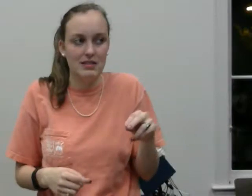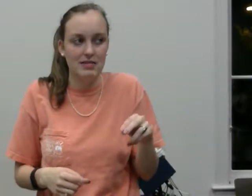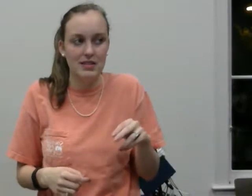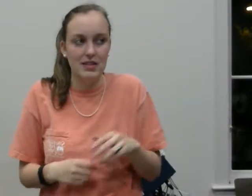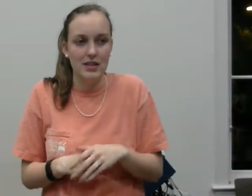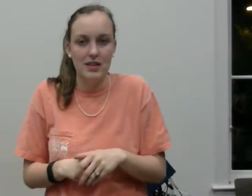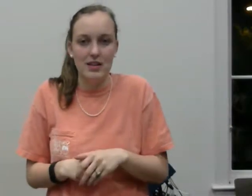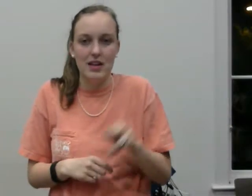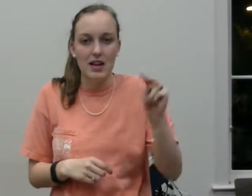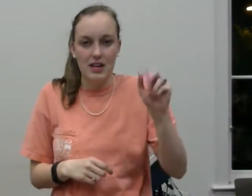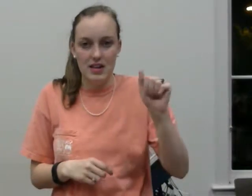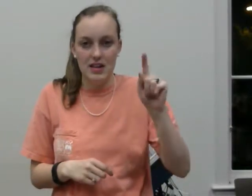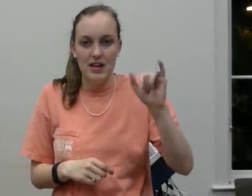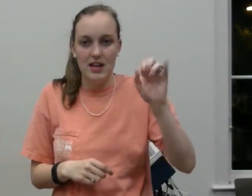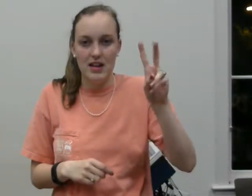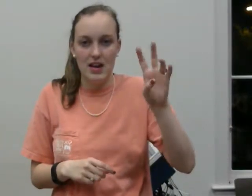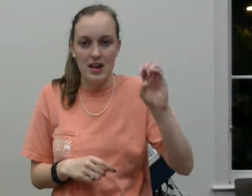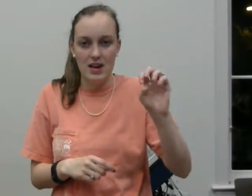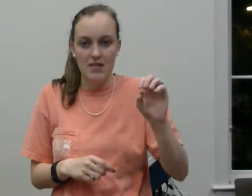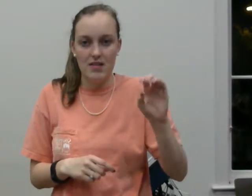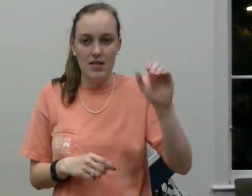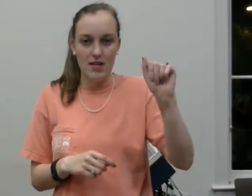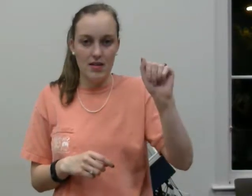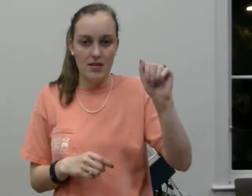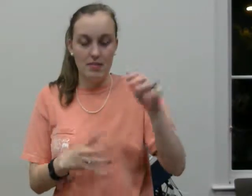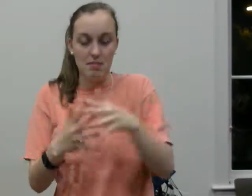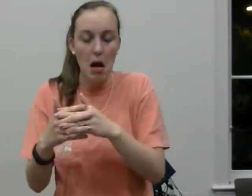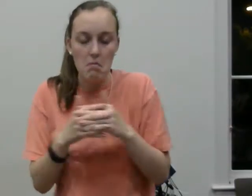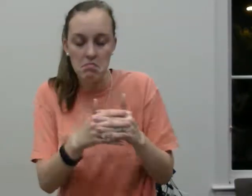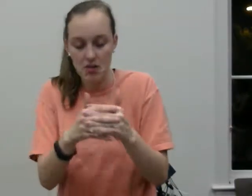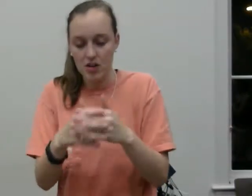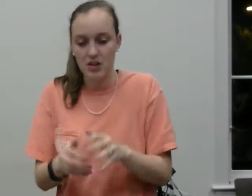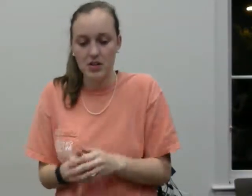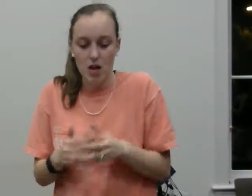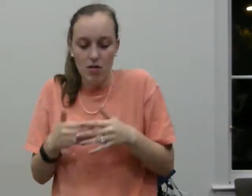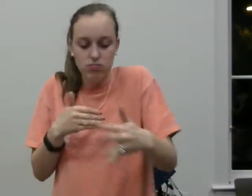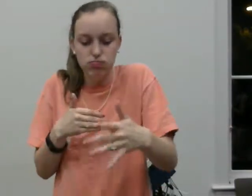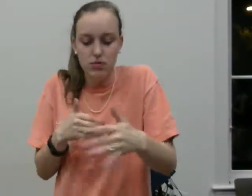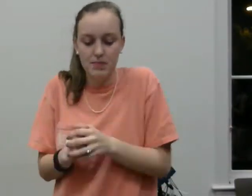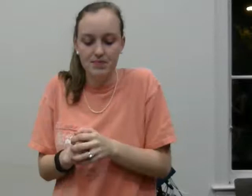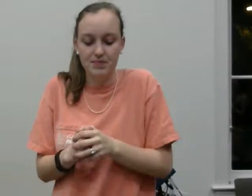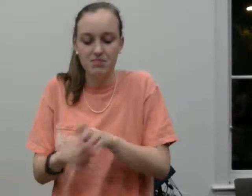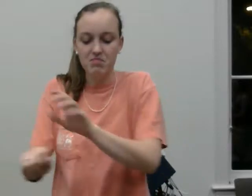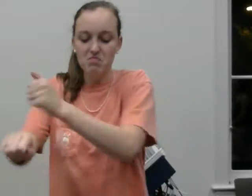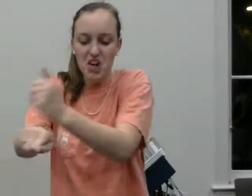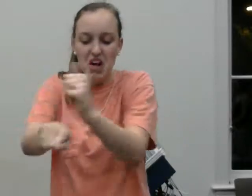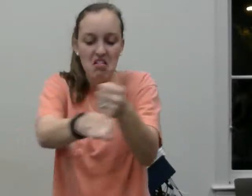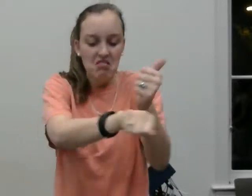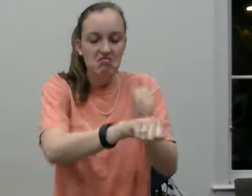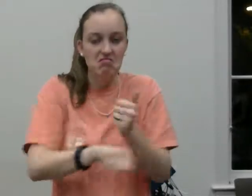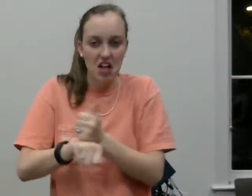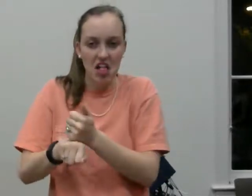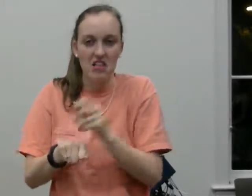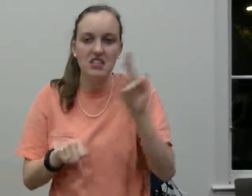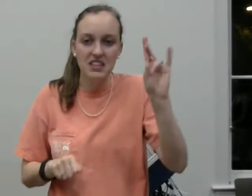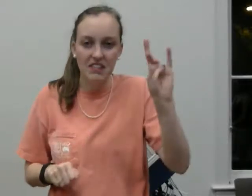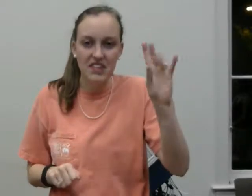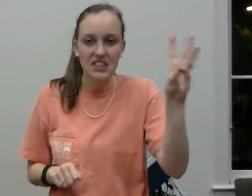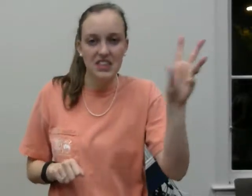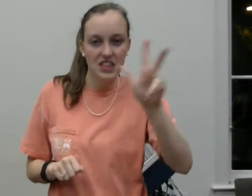Speaking of those conflicts, here we are, right? Colonists in 1763 started wanting to move west of the Appalachian Mountains,